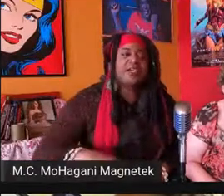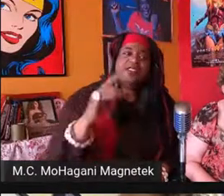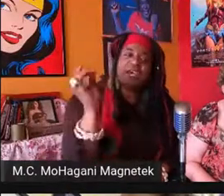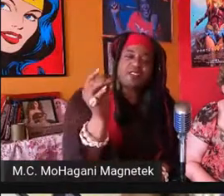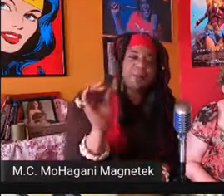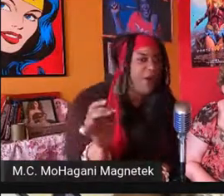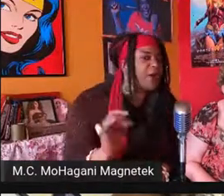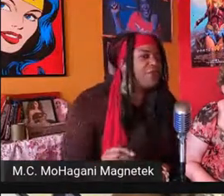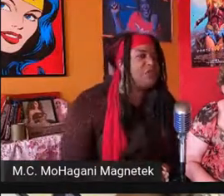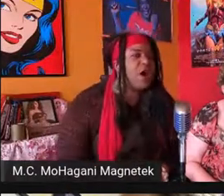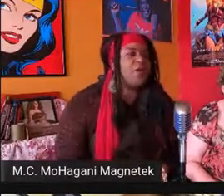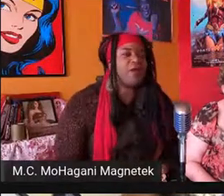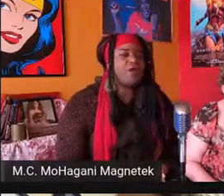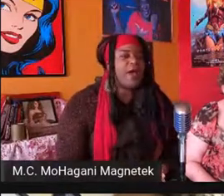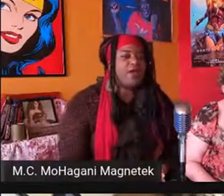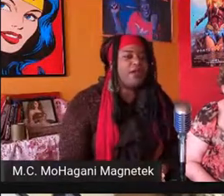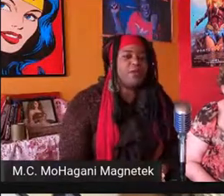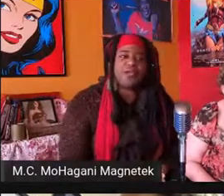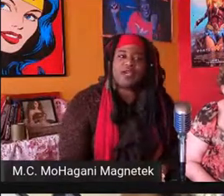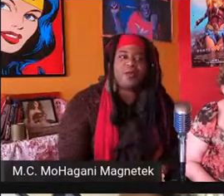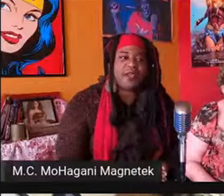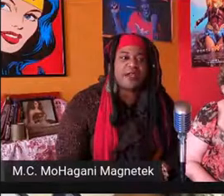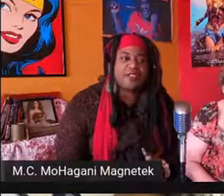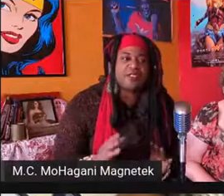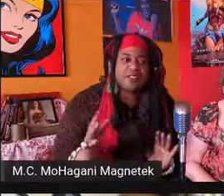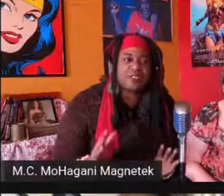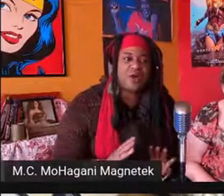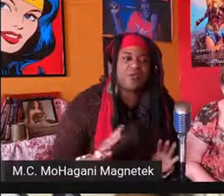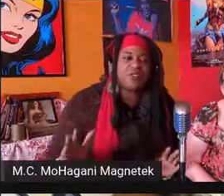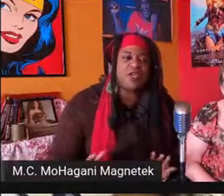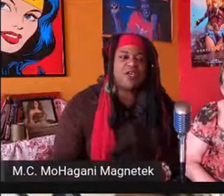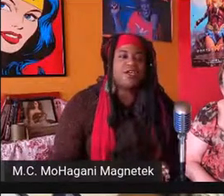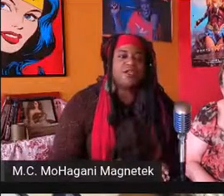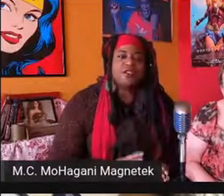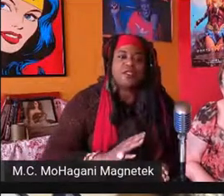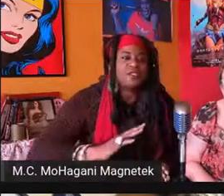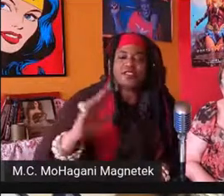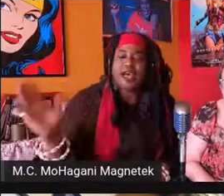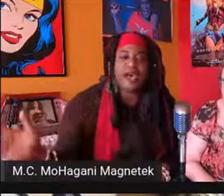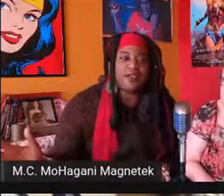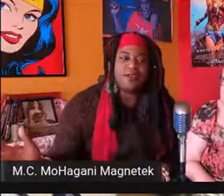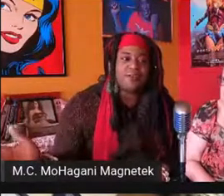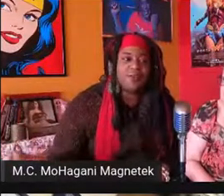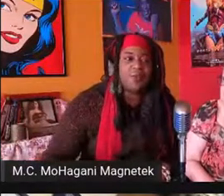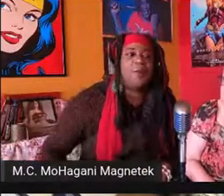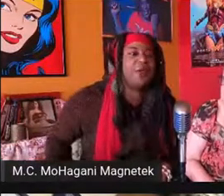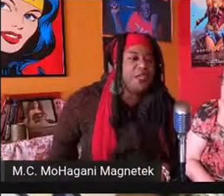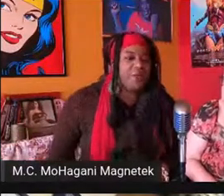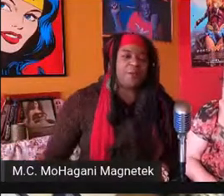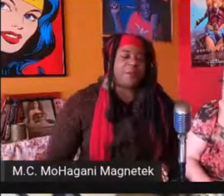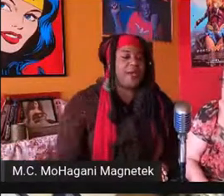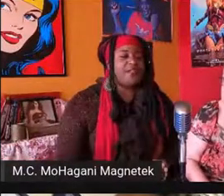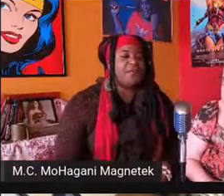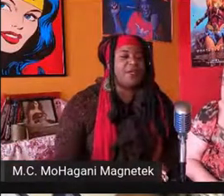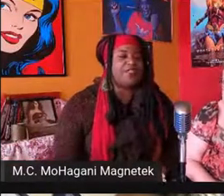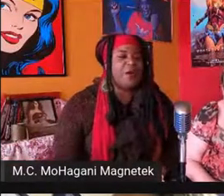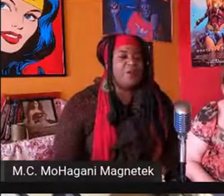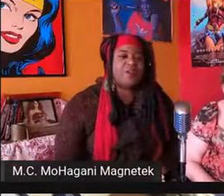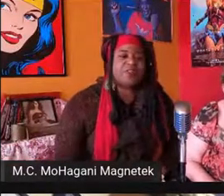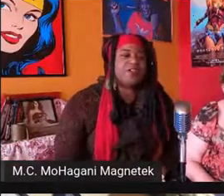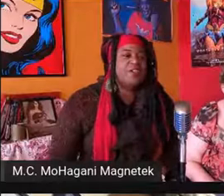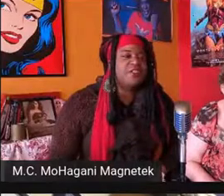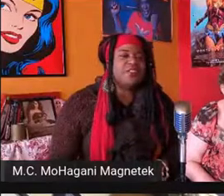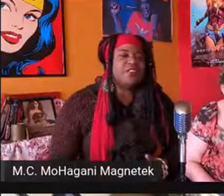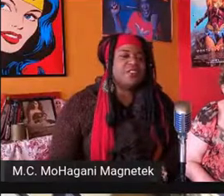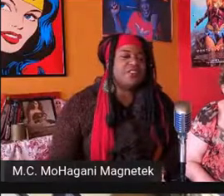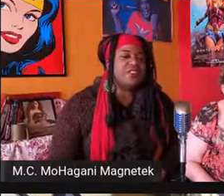project. That's a part of this artwork right here that we're in right now. This whole thing that won't be there when the pandemic is over.